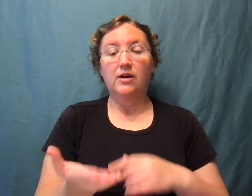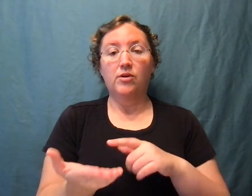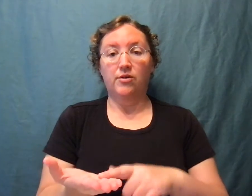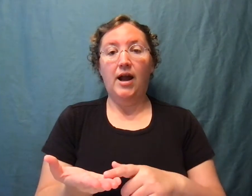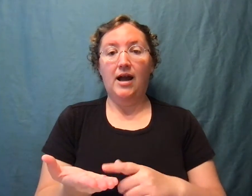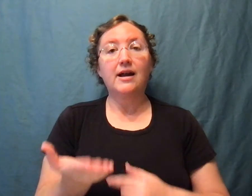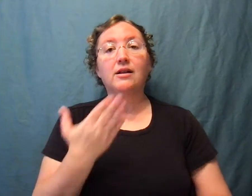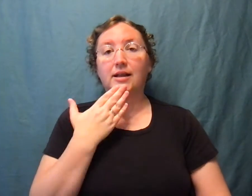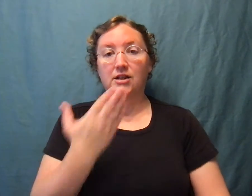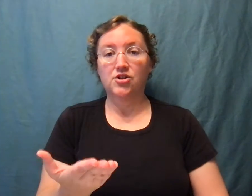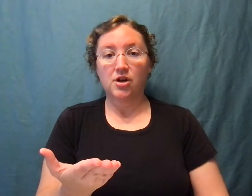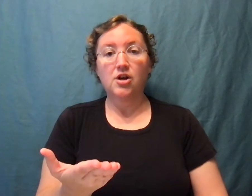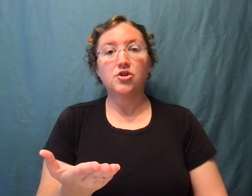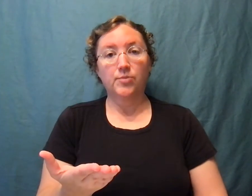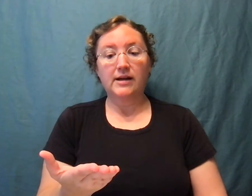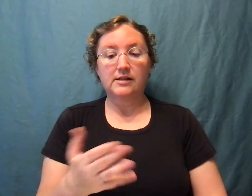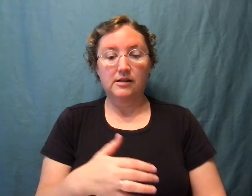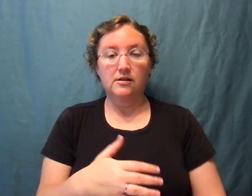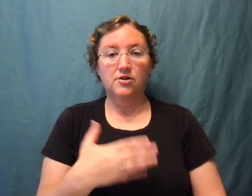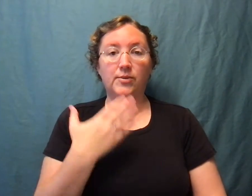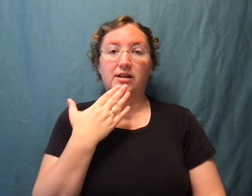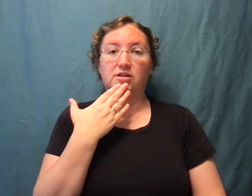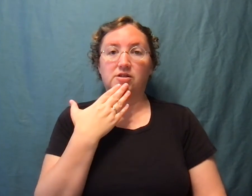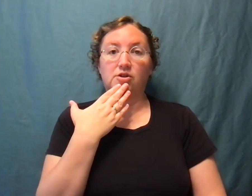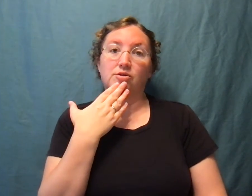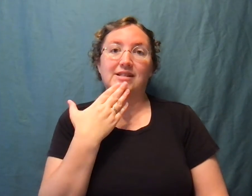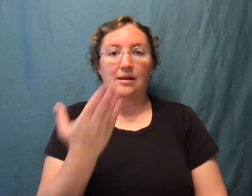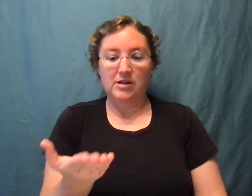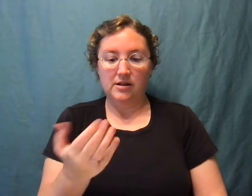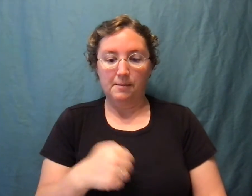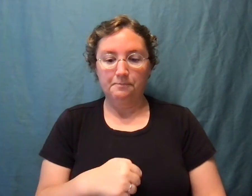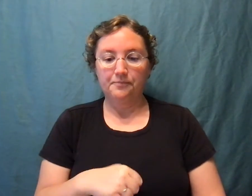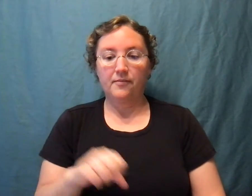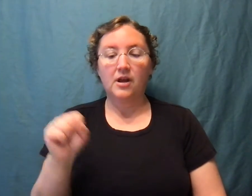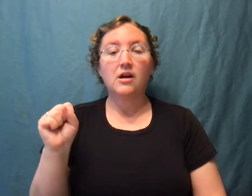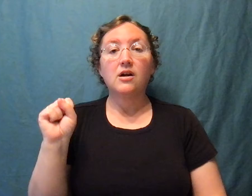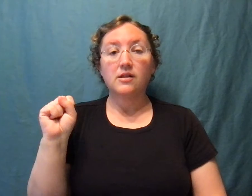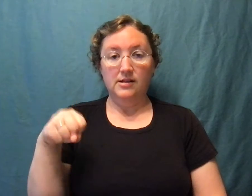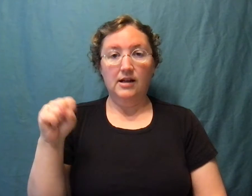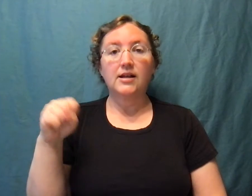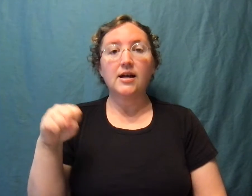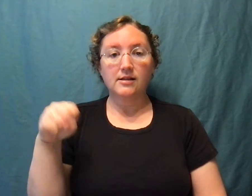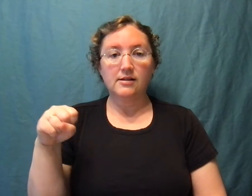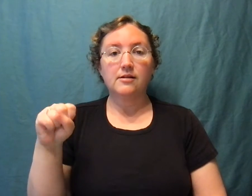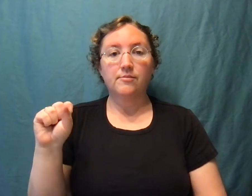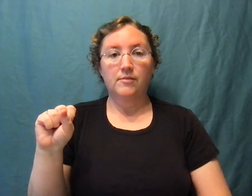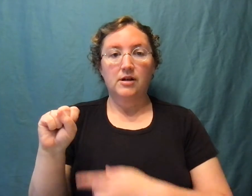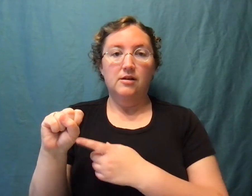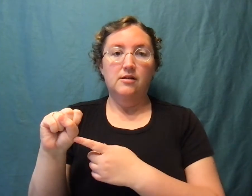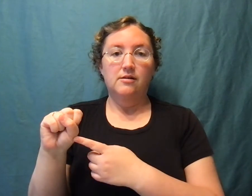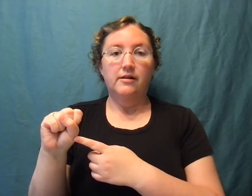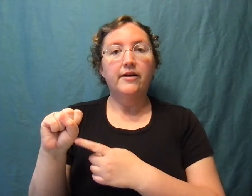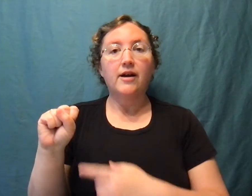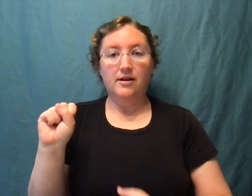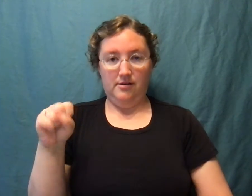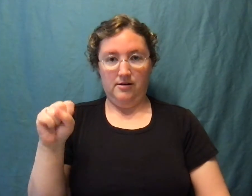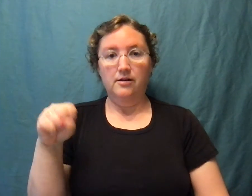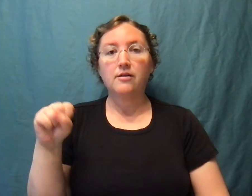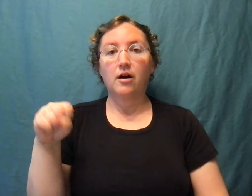with your hand out like this directs your statement to them. The sign yes, letter S, and it nods